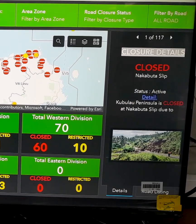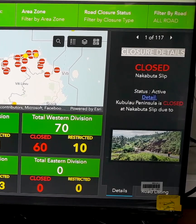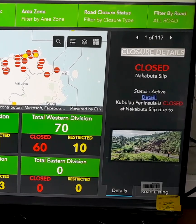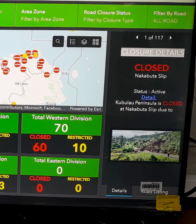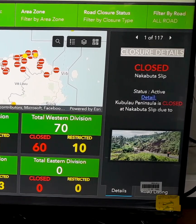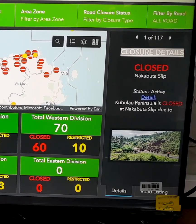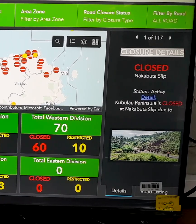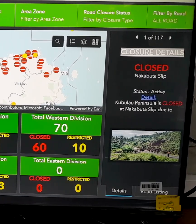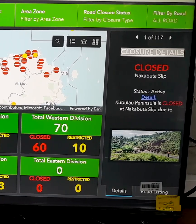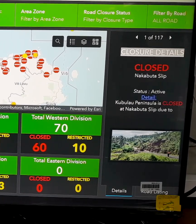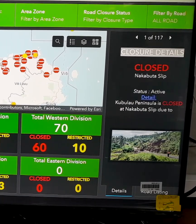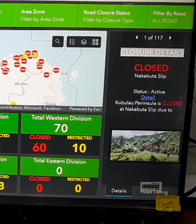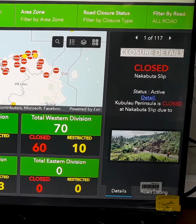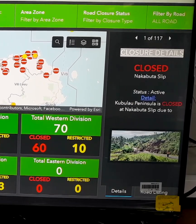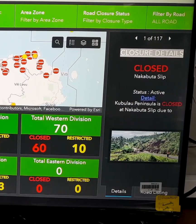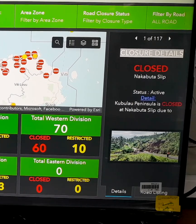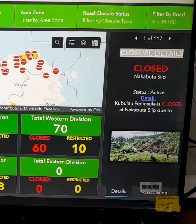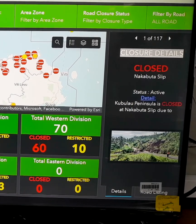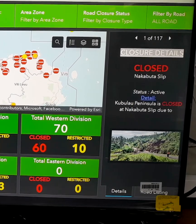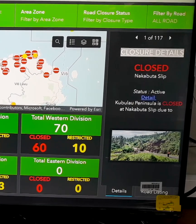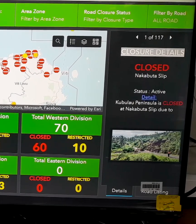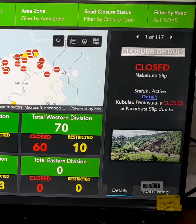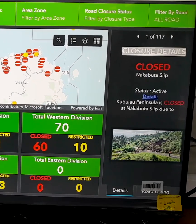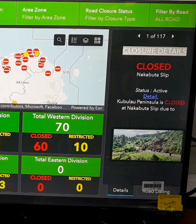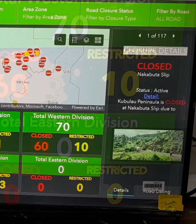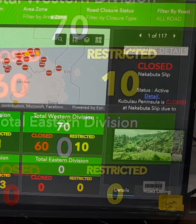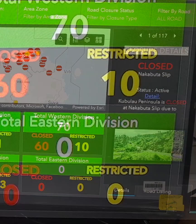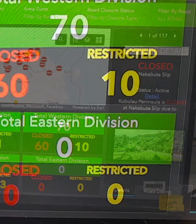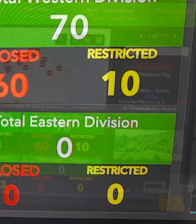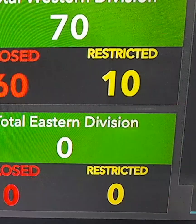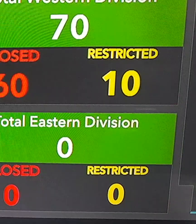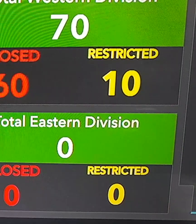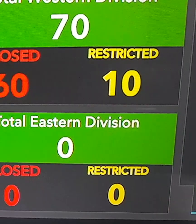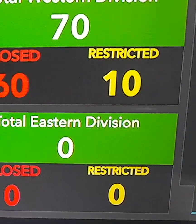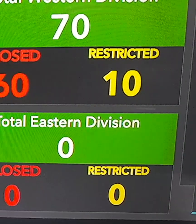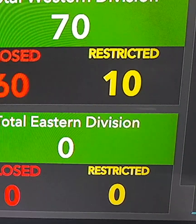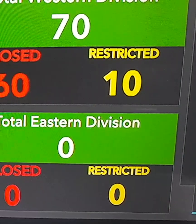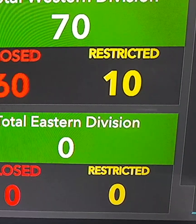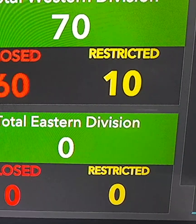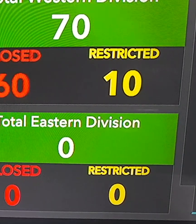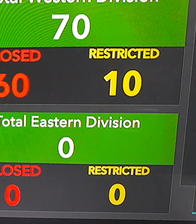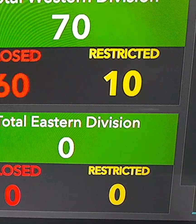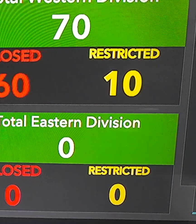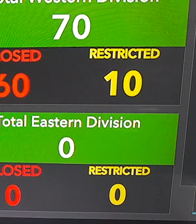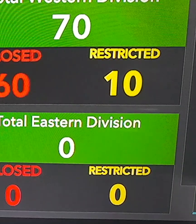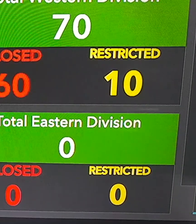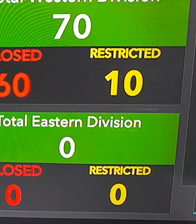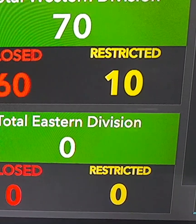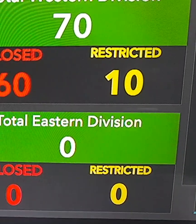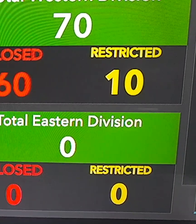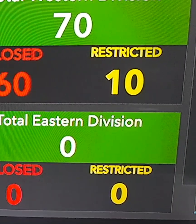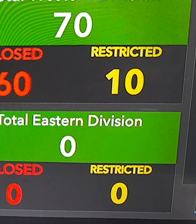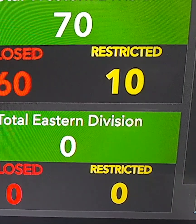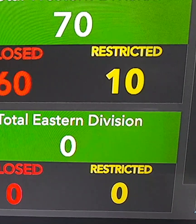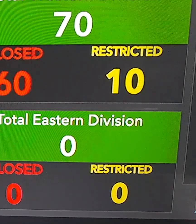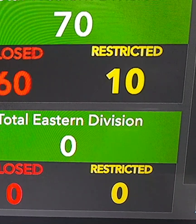Rakiraki through Tumba, Lotoka, Nandi and Lomawai, Kandavu and nearby small islands, Lau and Lomai Viti Group. Strong winds